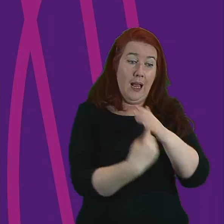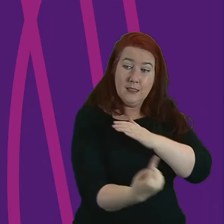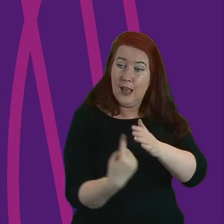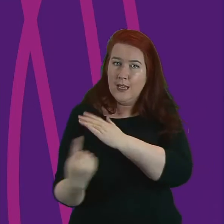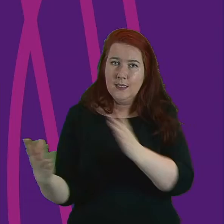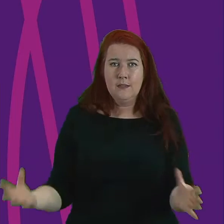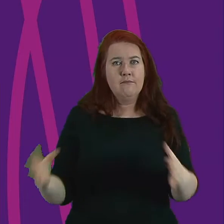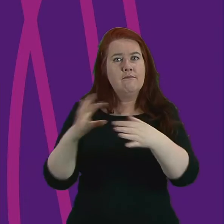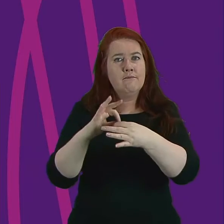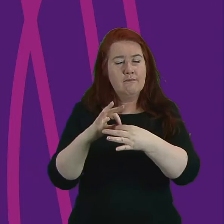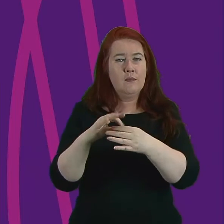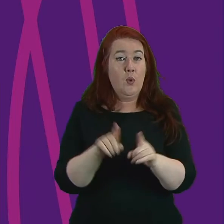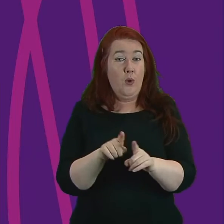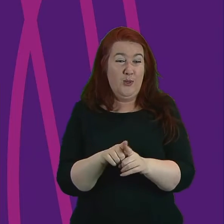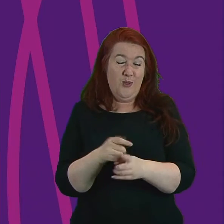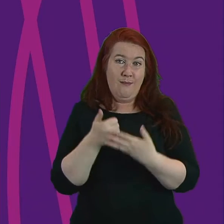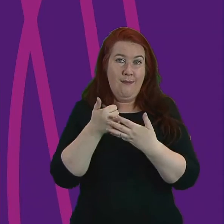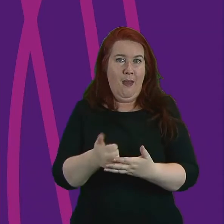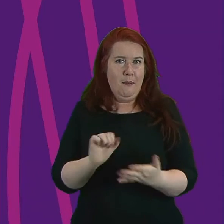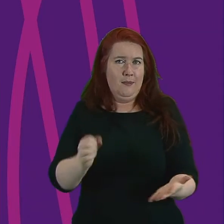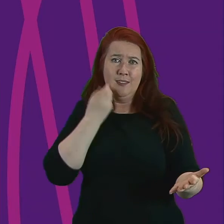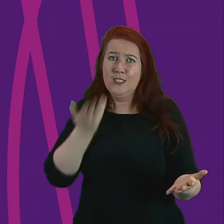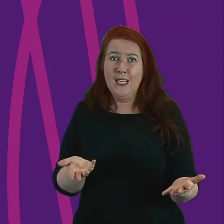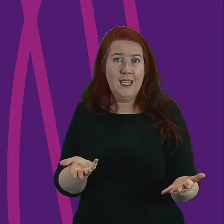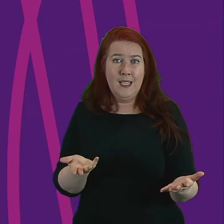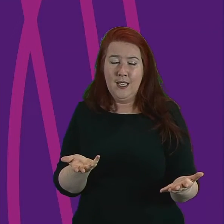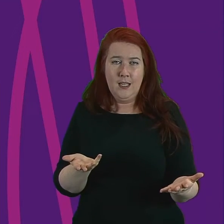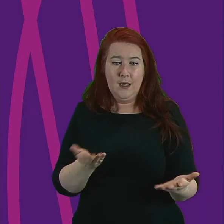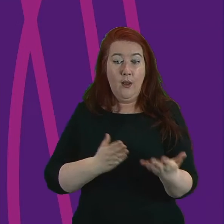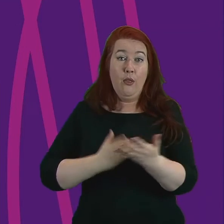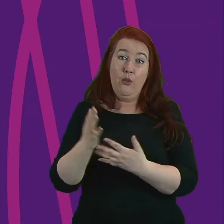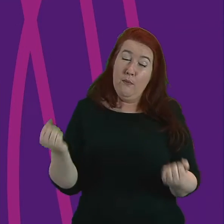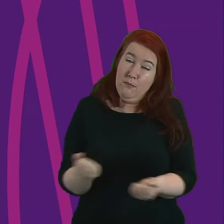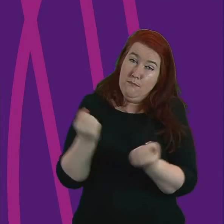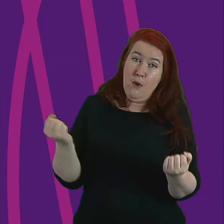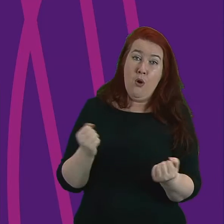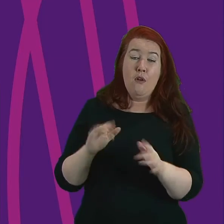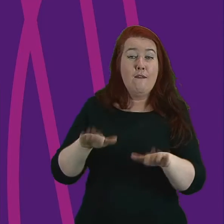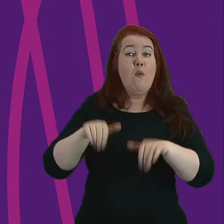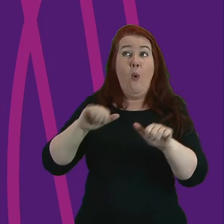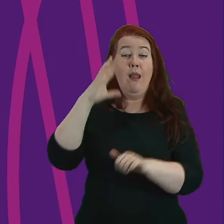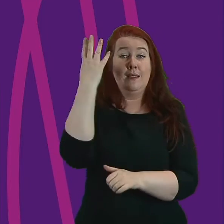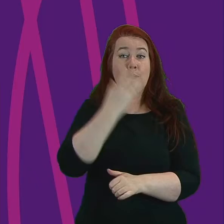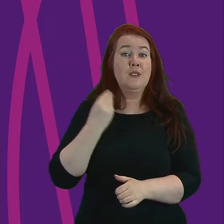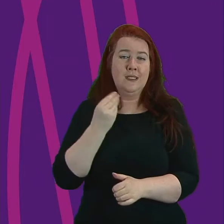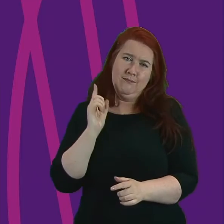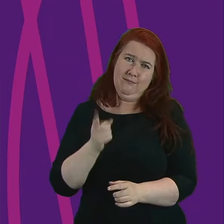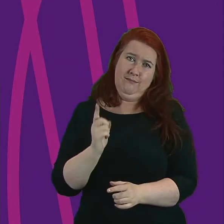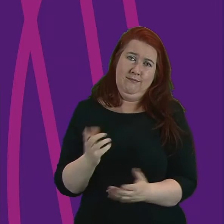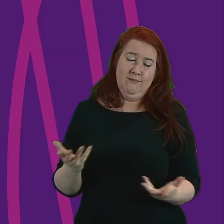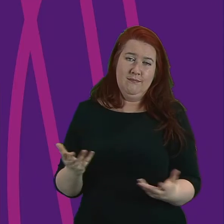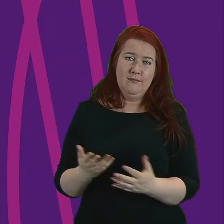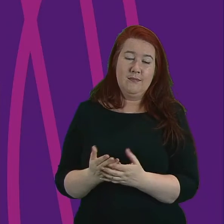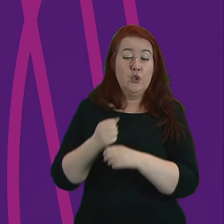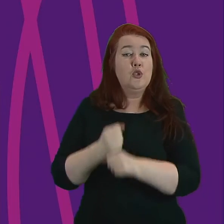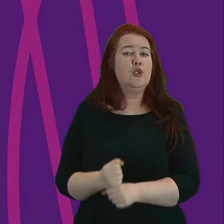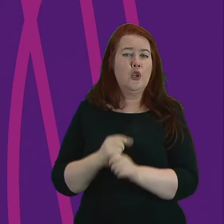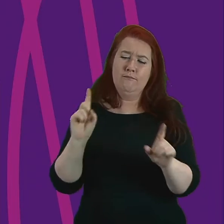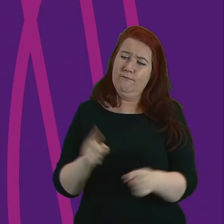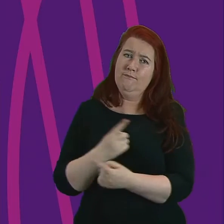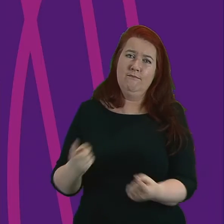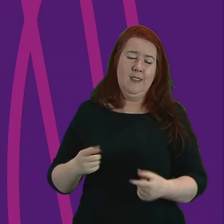help make people's day. It's only through the power of the Spirit that this happens. The church cannot survive without the comforter